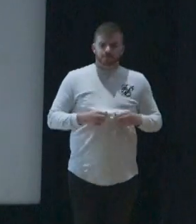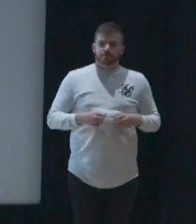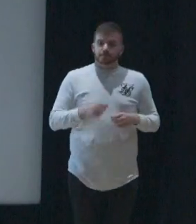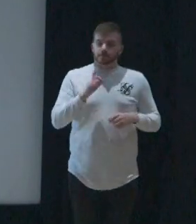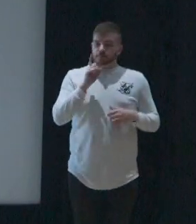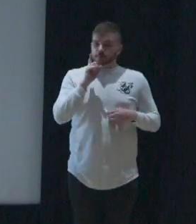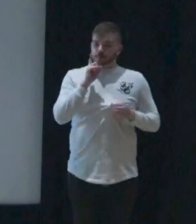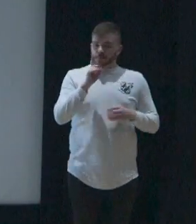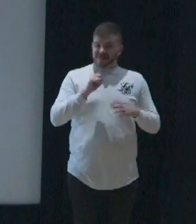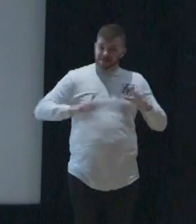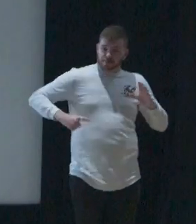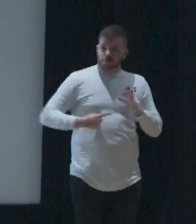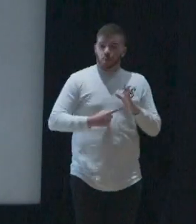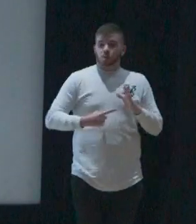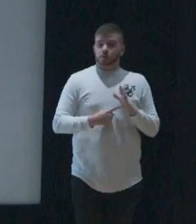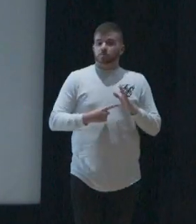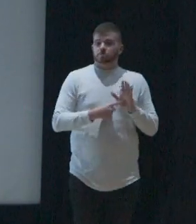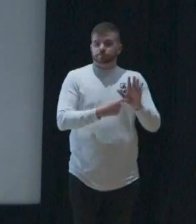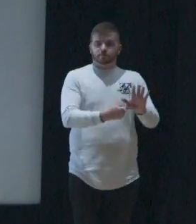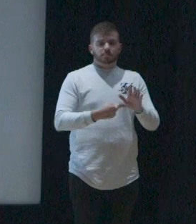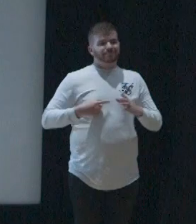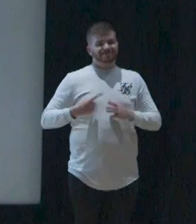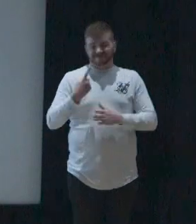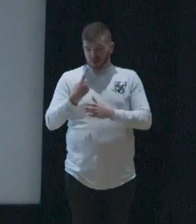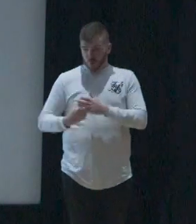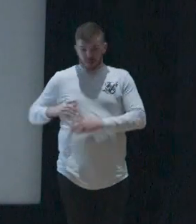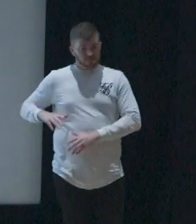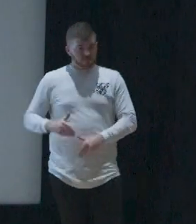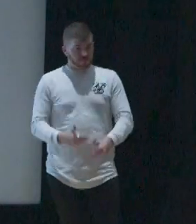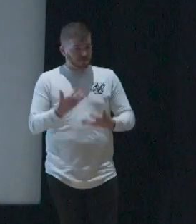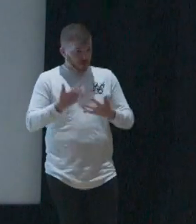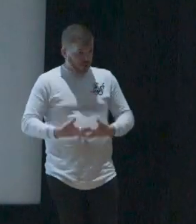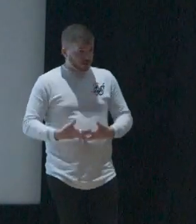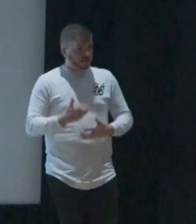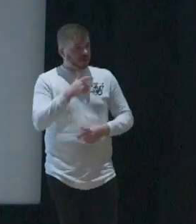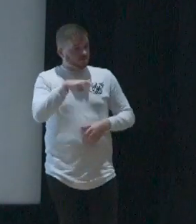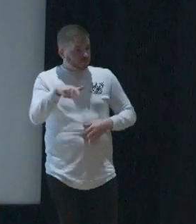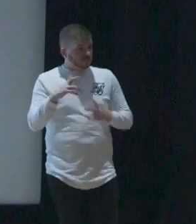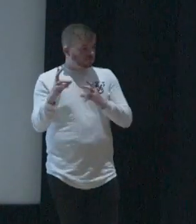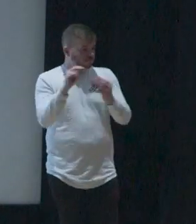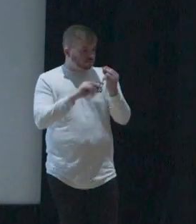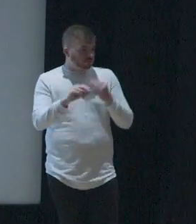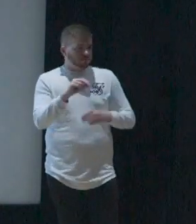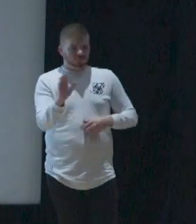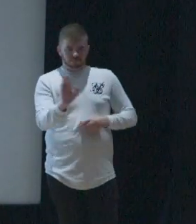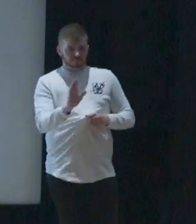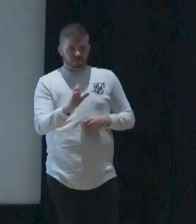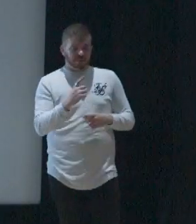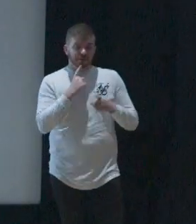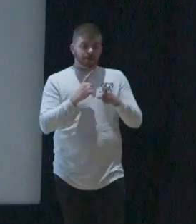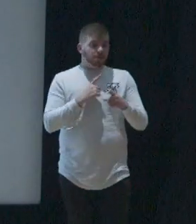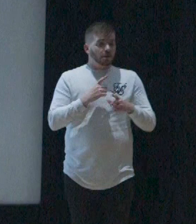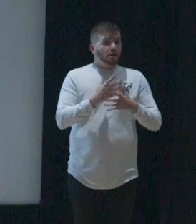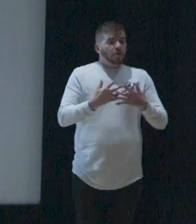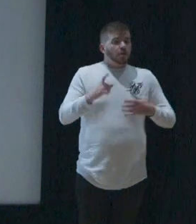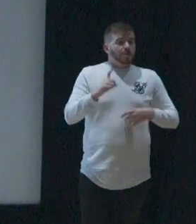So what's a really important point to make is that we don't just introduce new mechanics by characters talking to each other in the story. Because as I said earlier, a lot